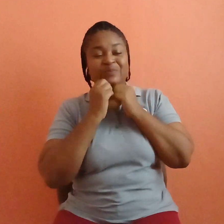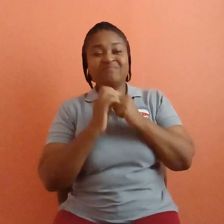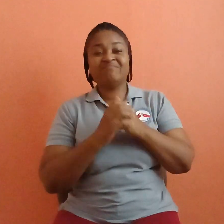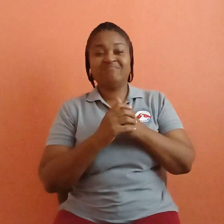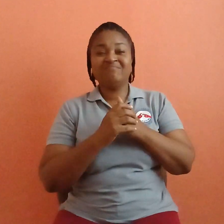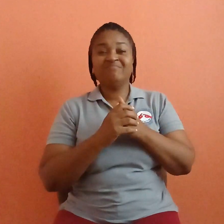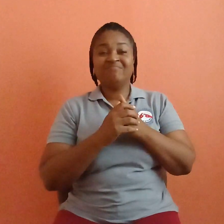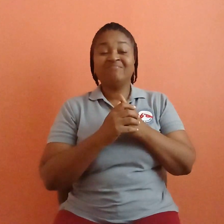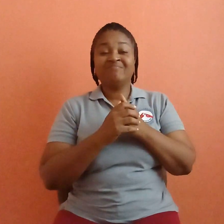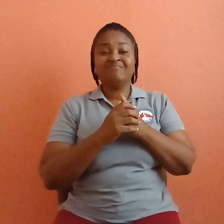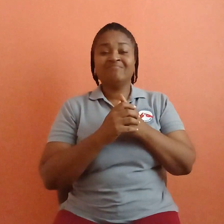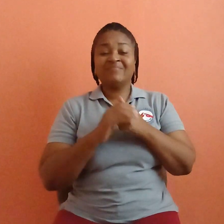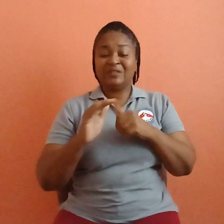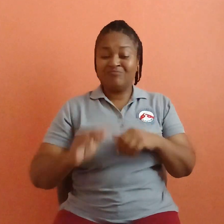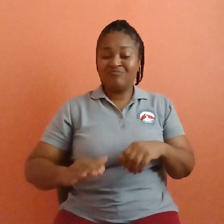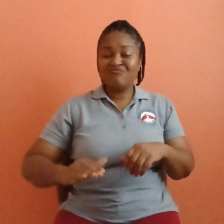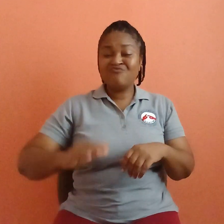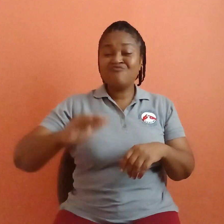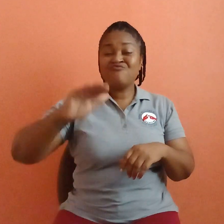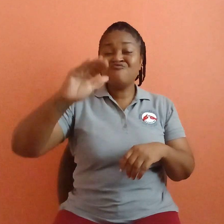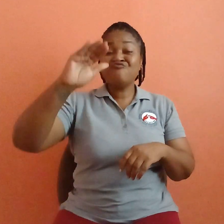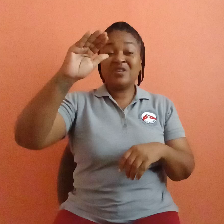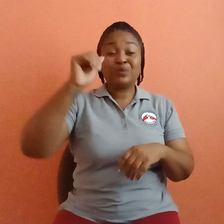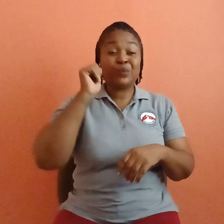Raise them up to be leaders,